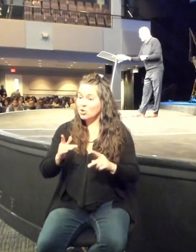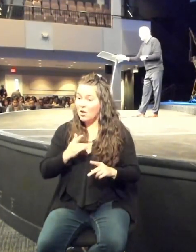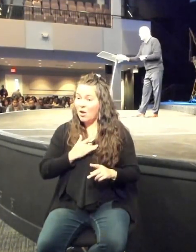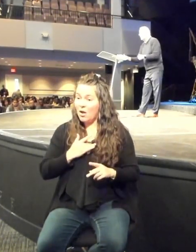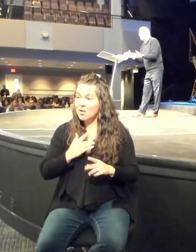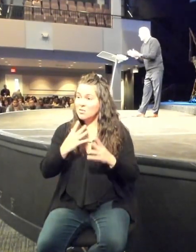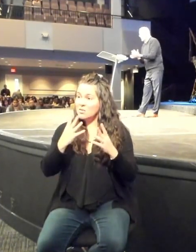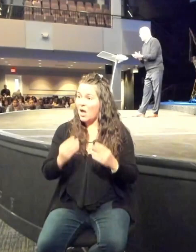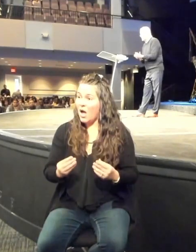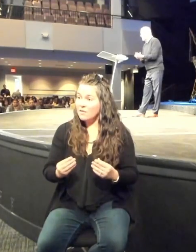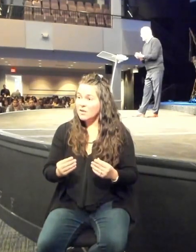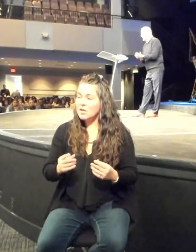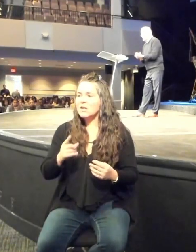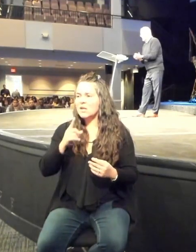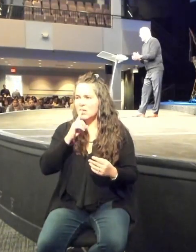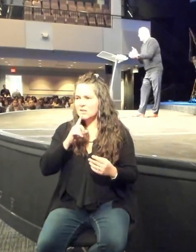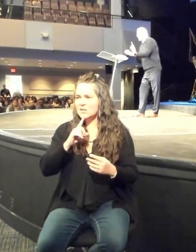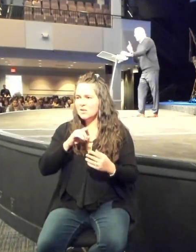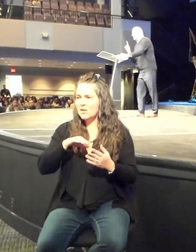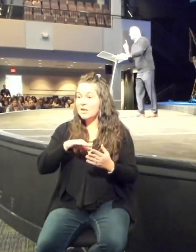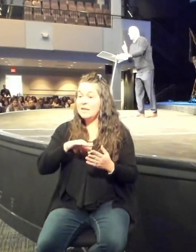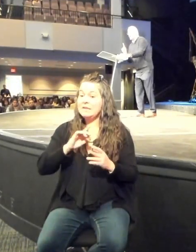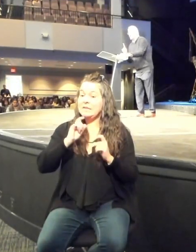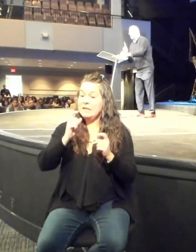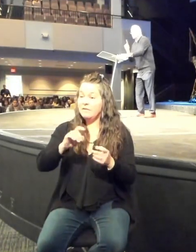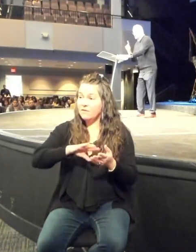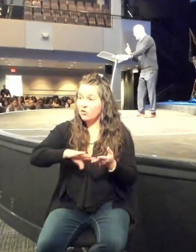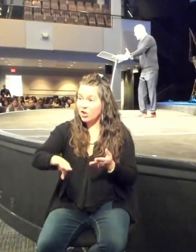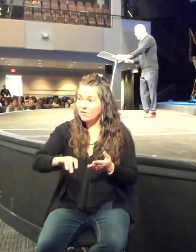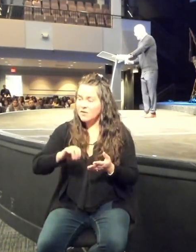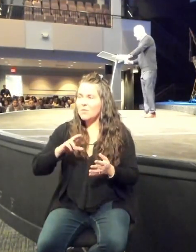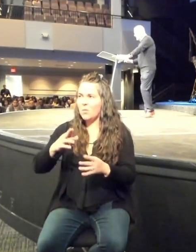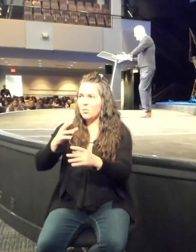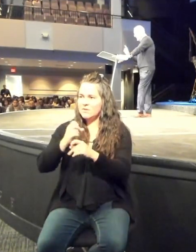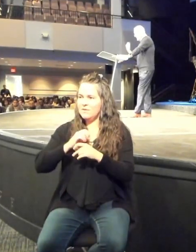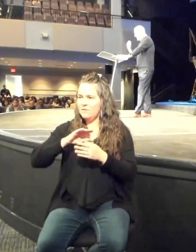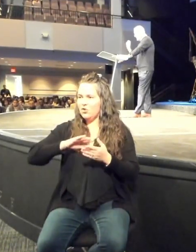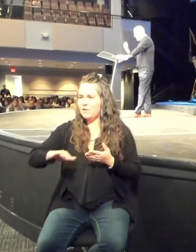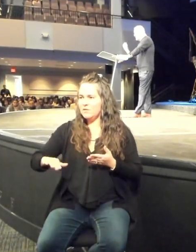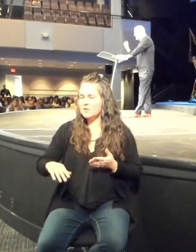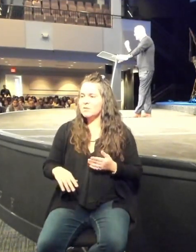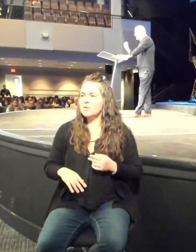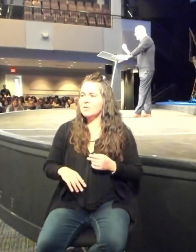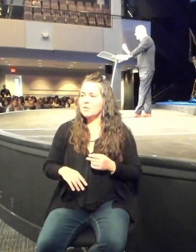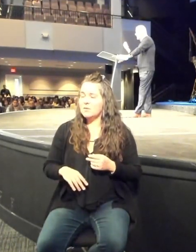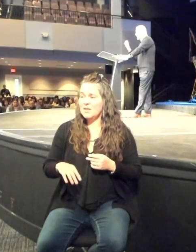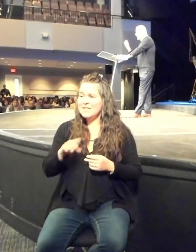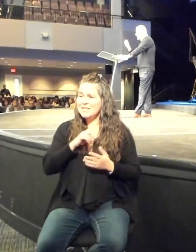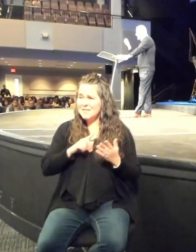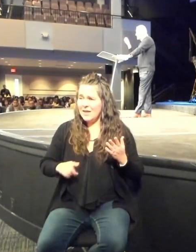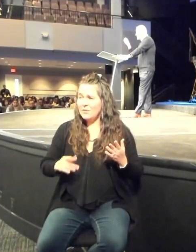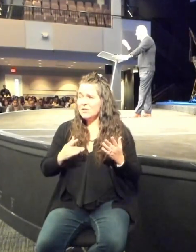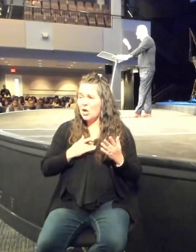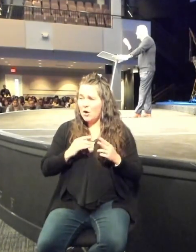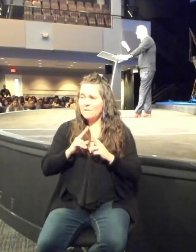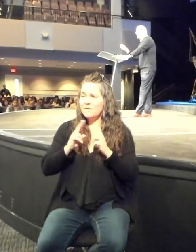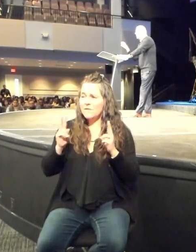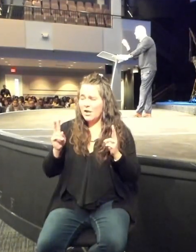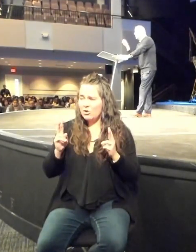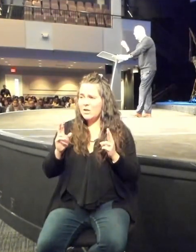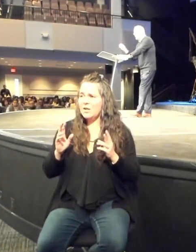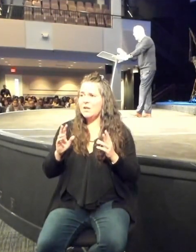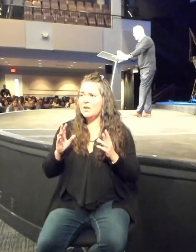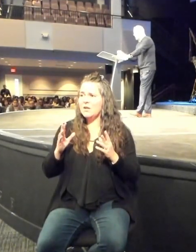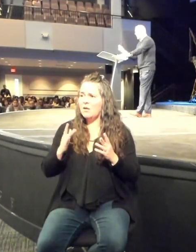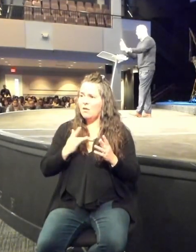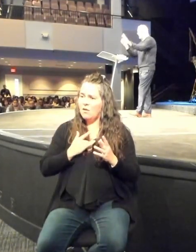Receiving forgiveness, giving forgiveness. David's heart was tenderized by the gracious love that God had shown to him in